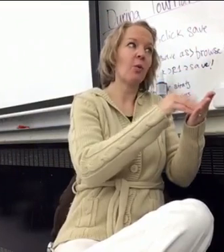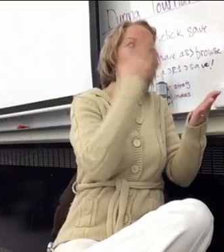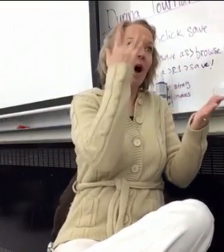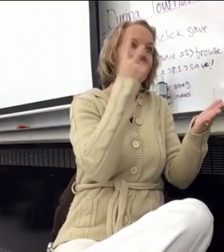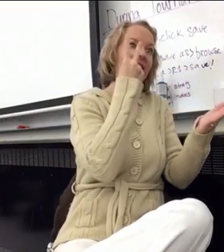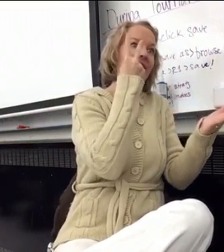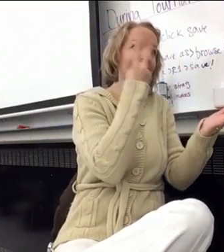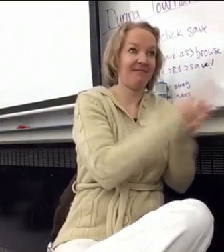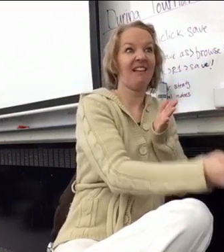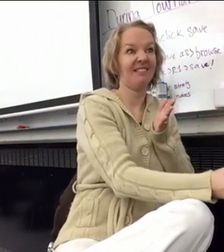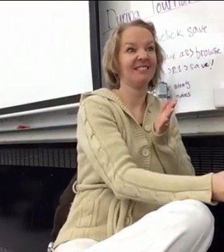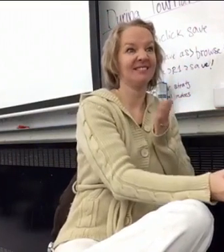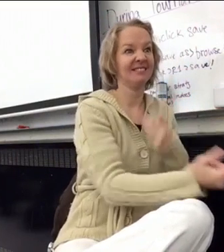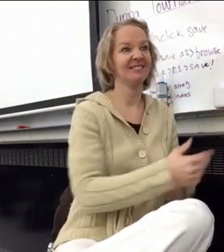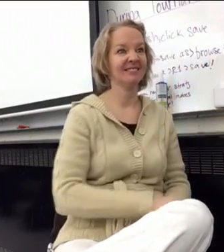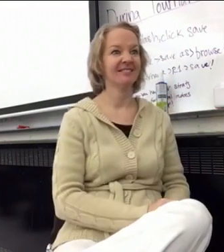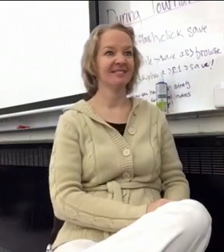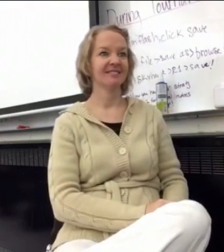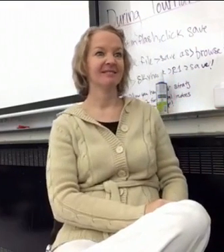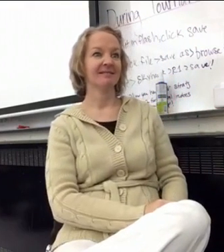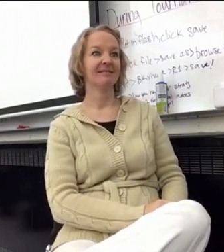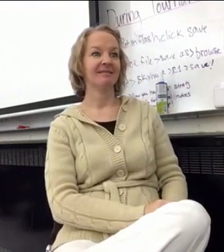failure.